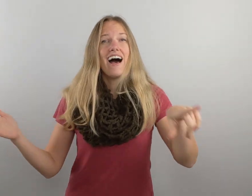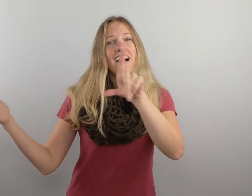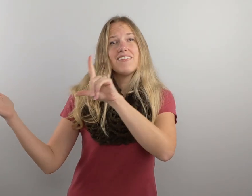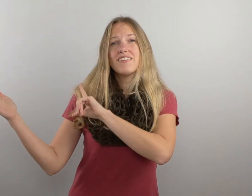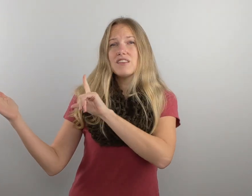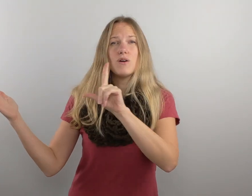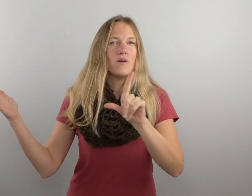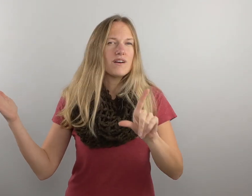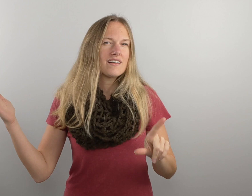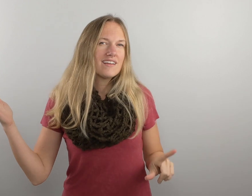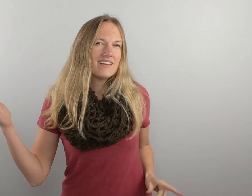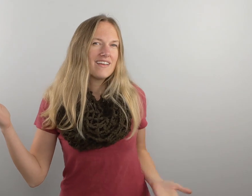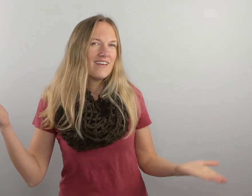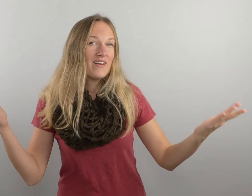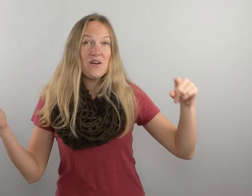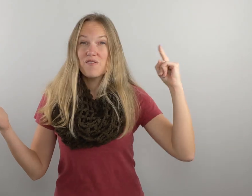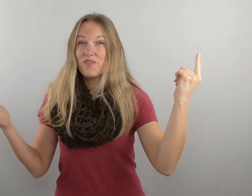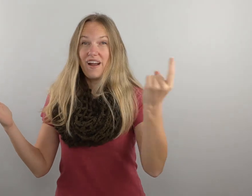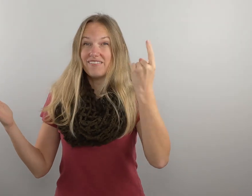of the Lord forever.